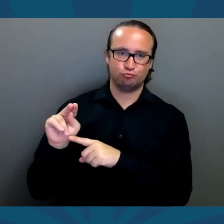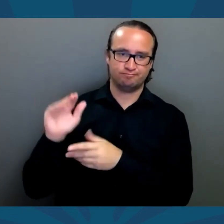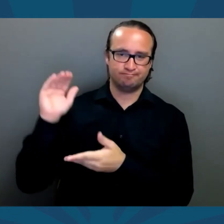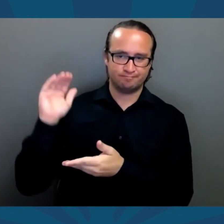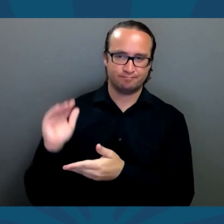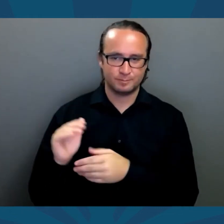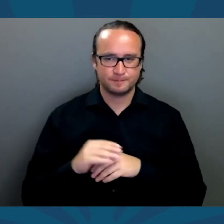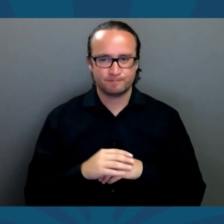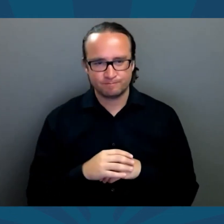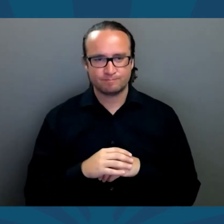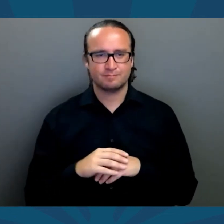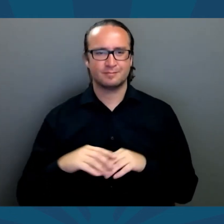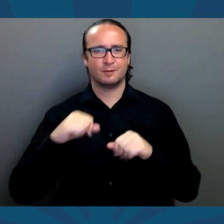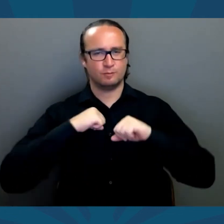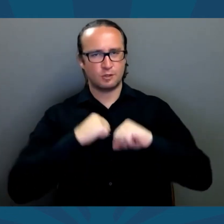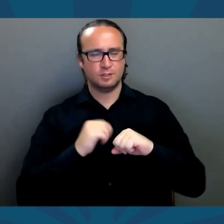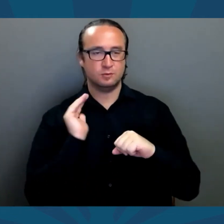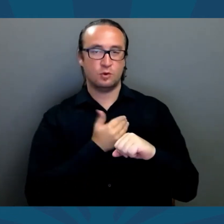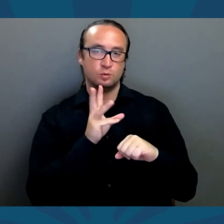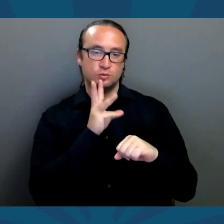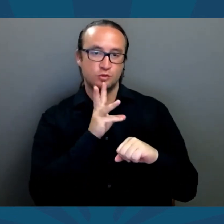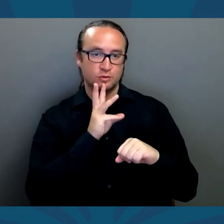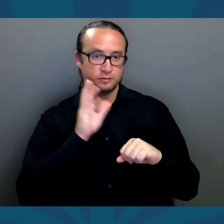protect our water future,